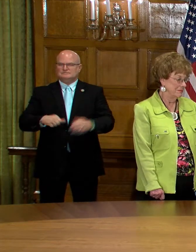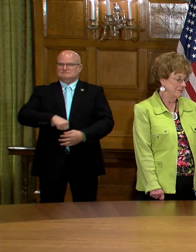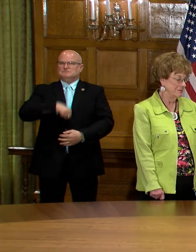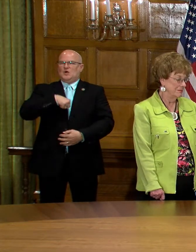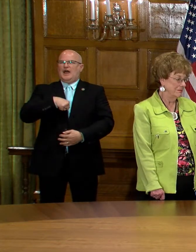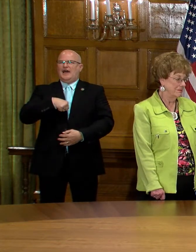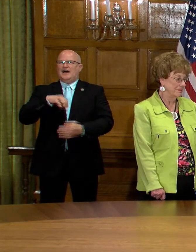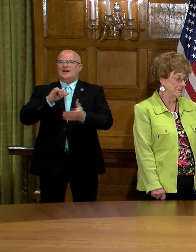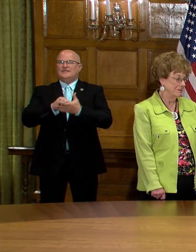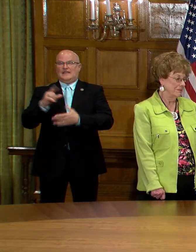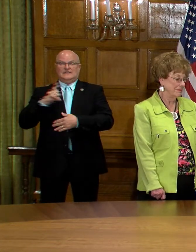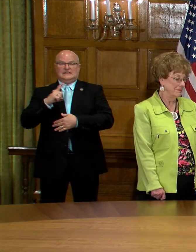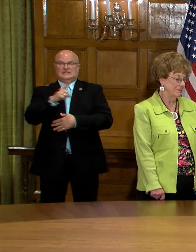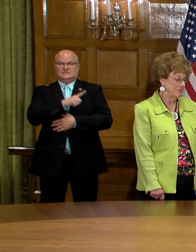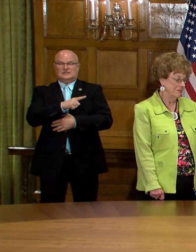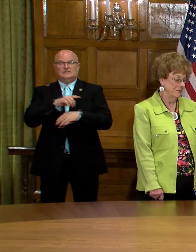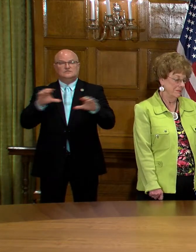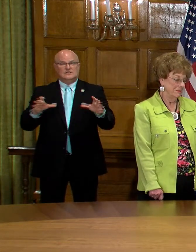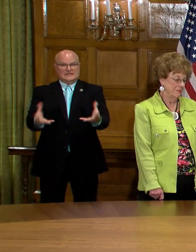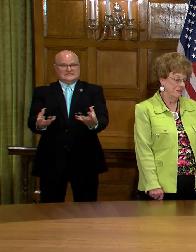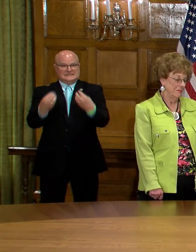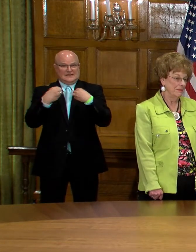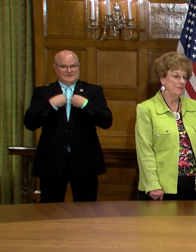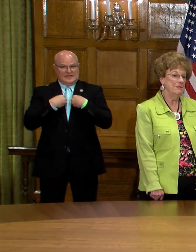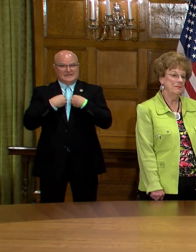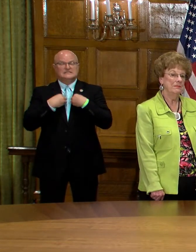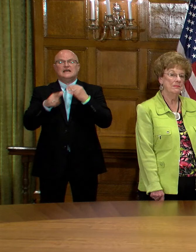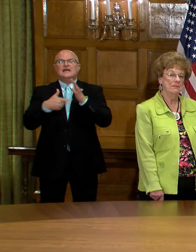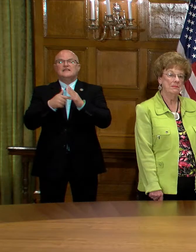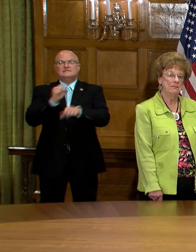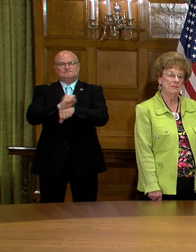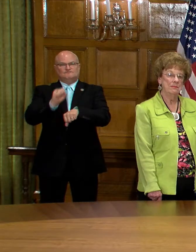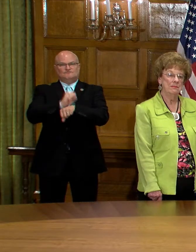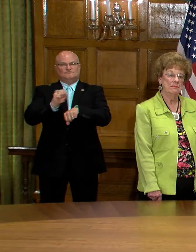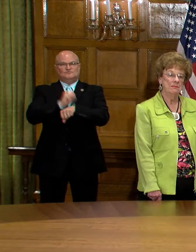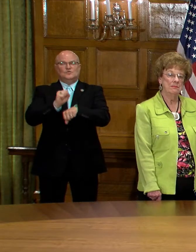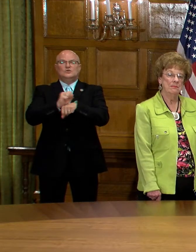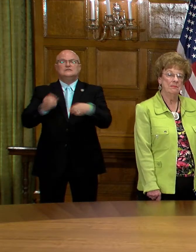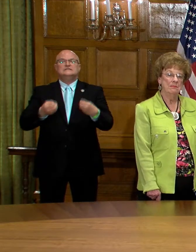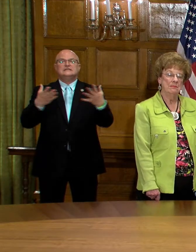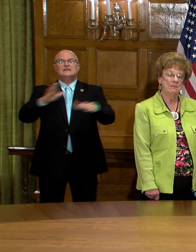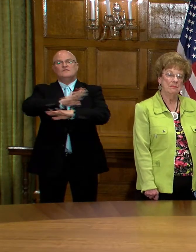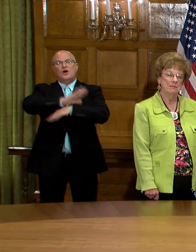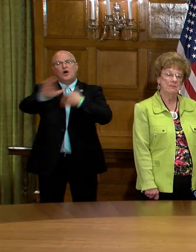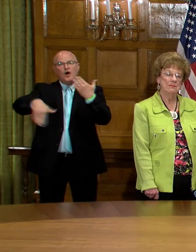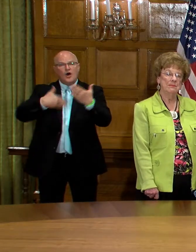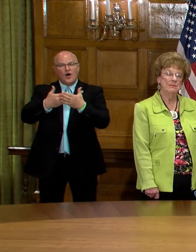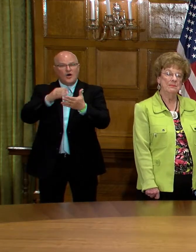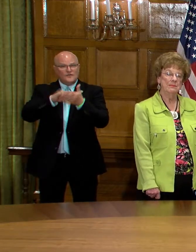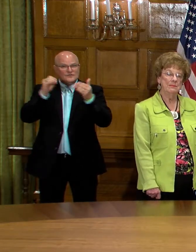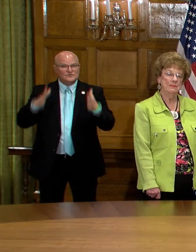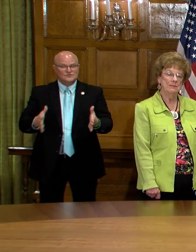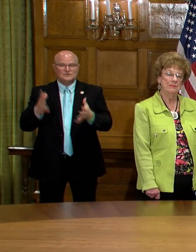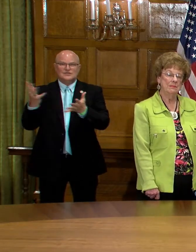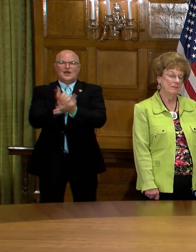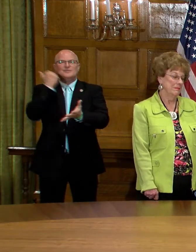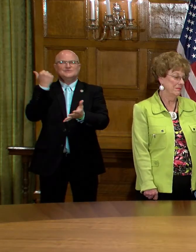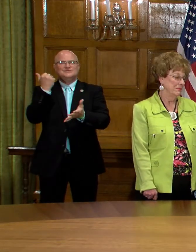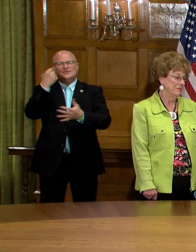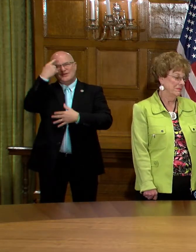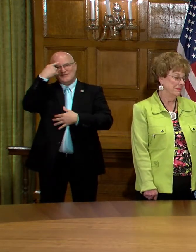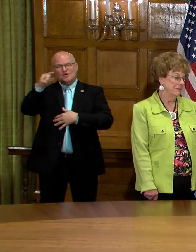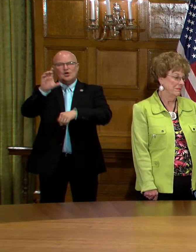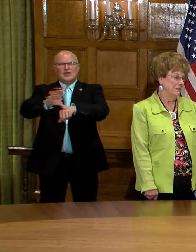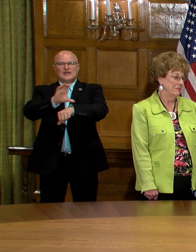of the leadership that the legislature has given this effort to give all of our students the opportunity